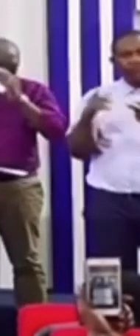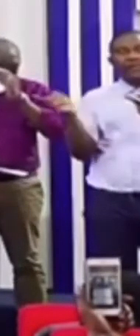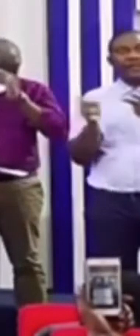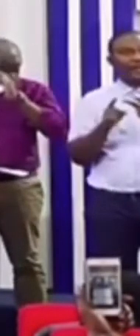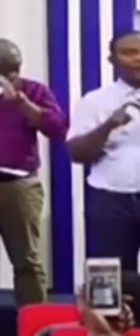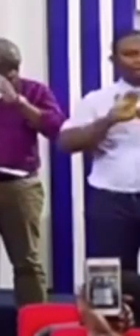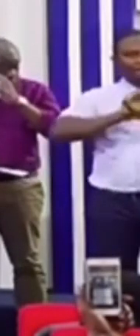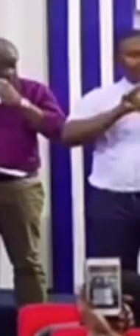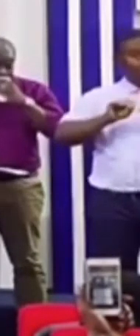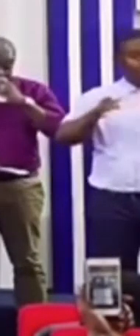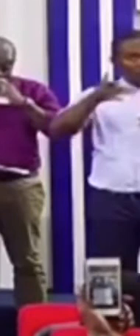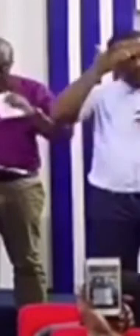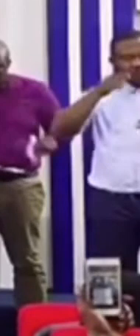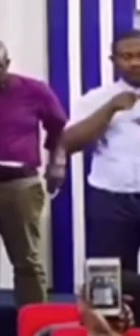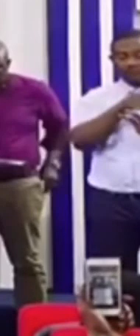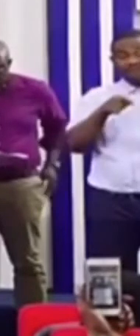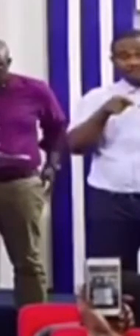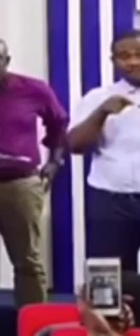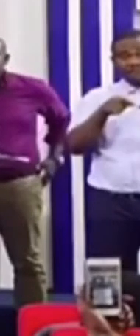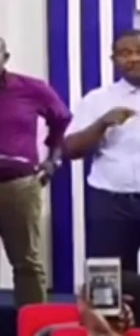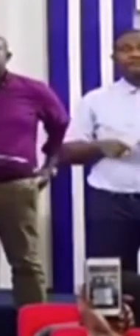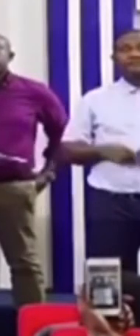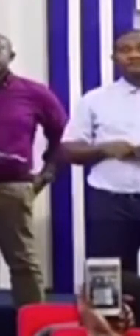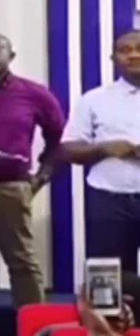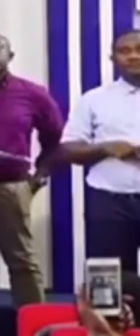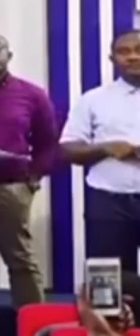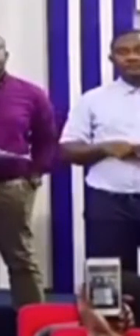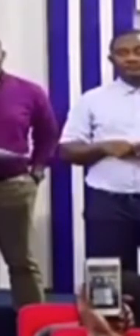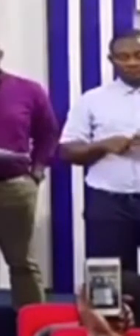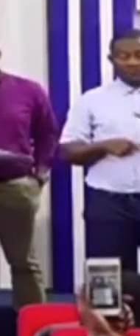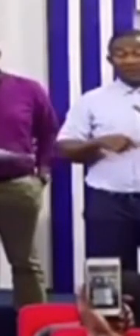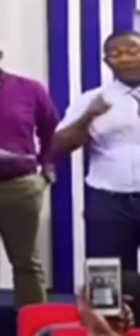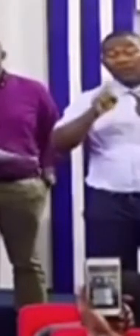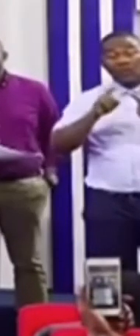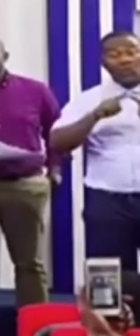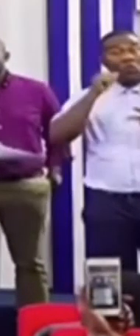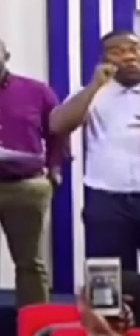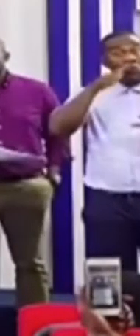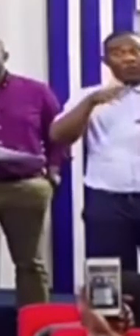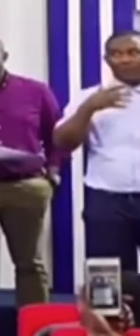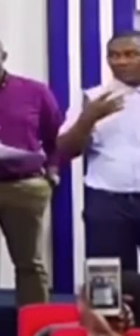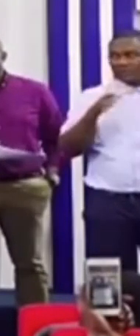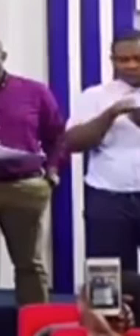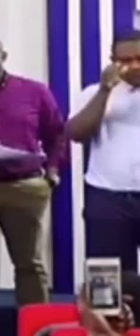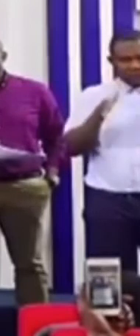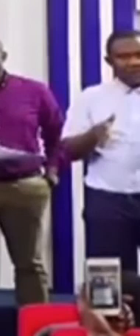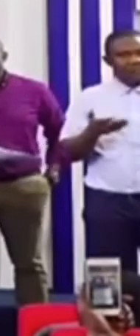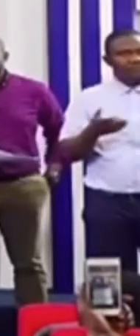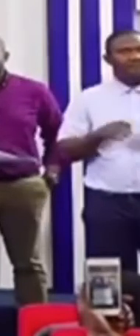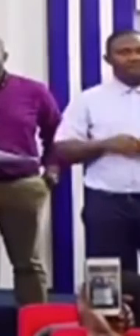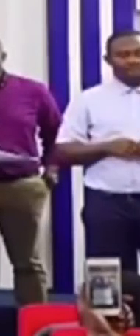the country. The second is a woman, a female, and a student, Ghanaian student.